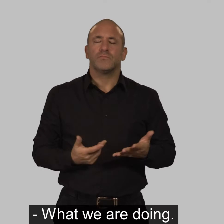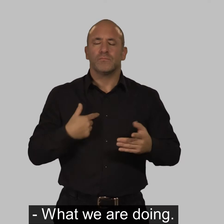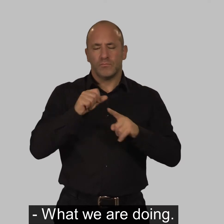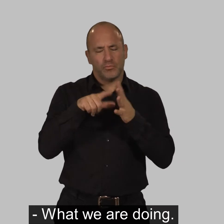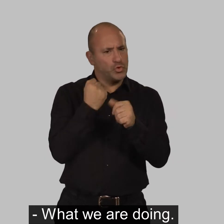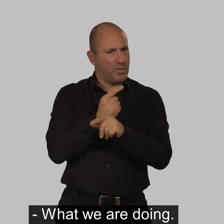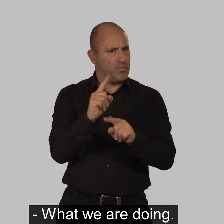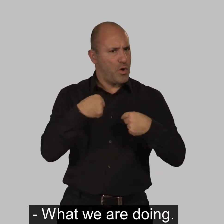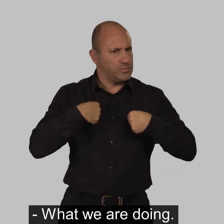What we are doing.